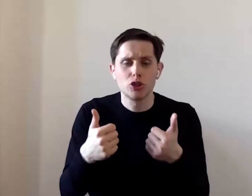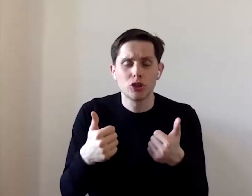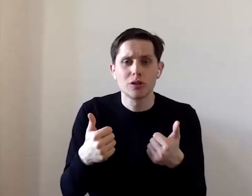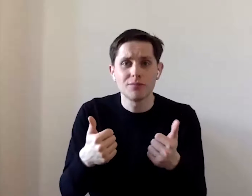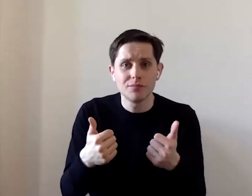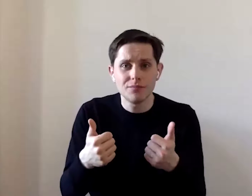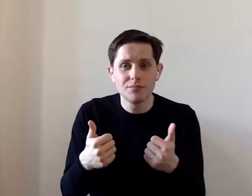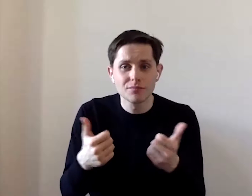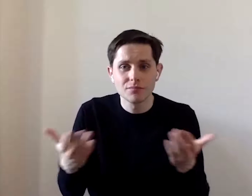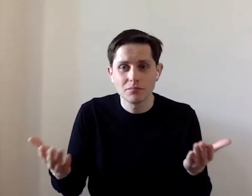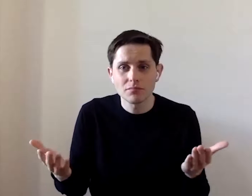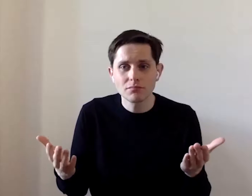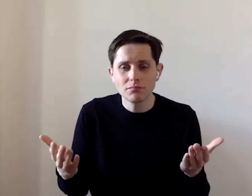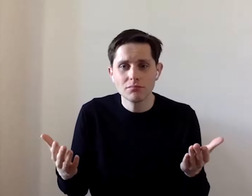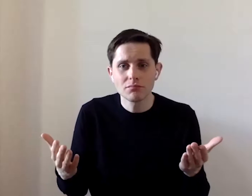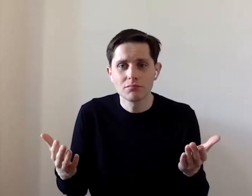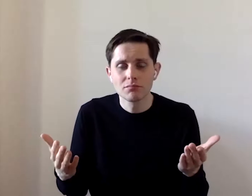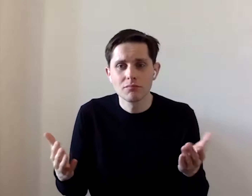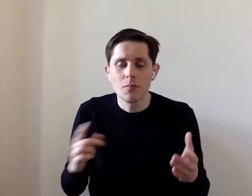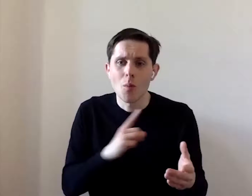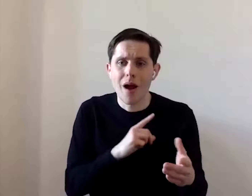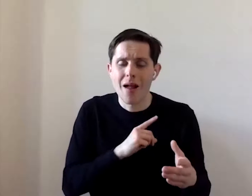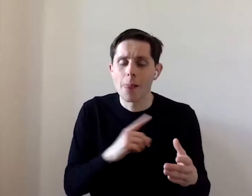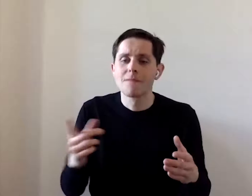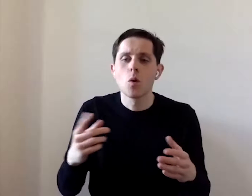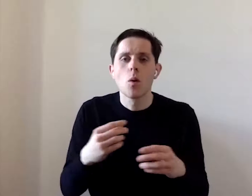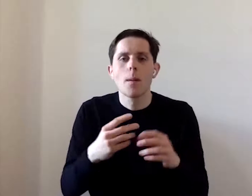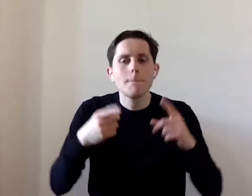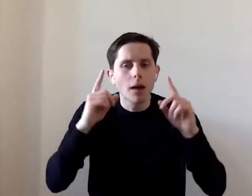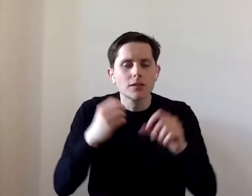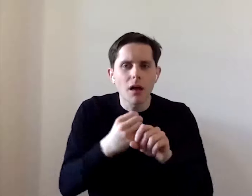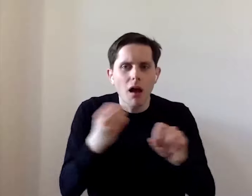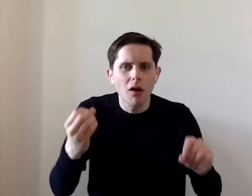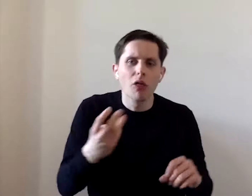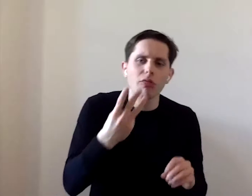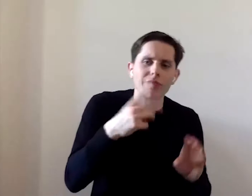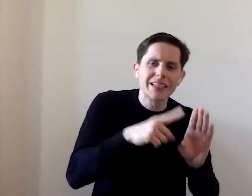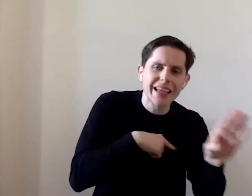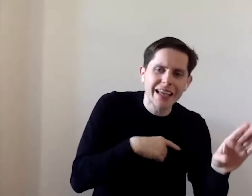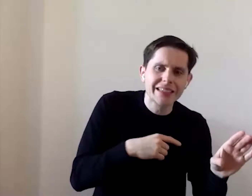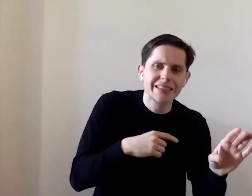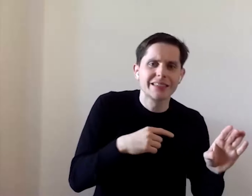able to live on a part one salary. You need to be able to live on a part two salary. You need to be able to afford